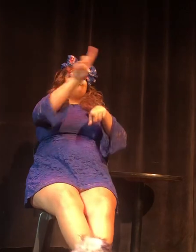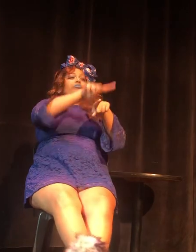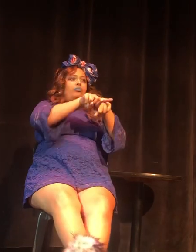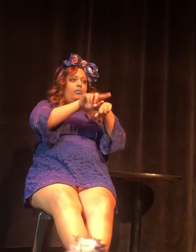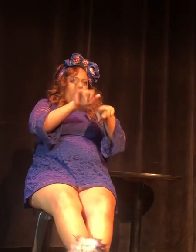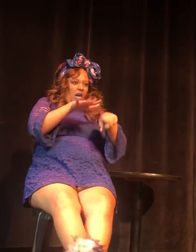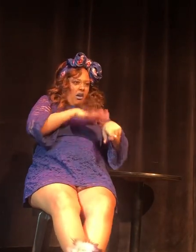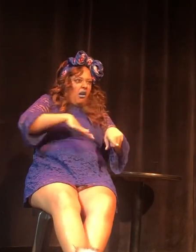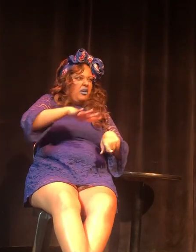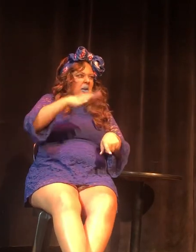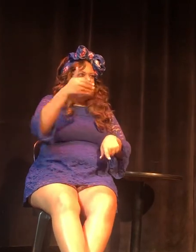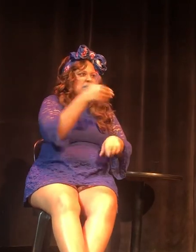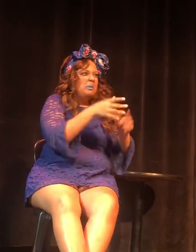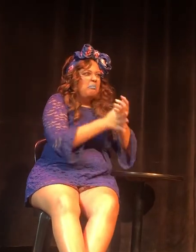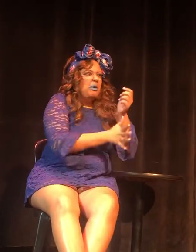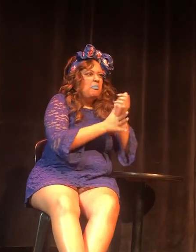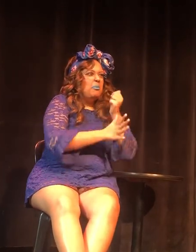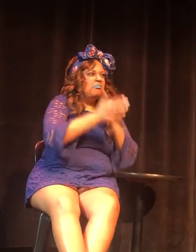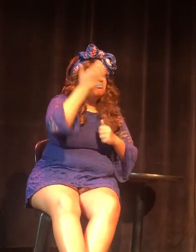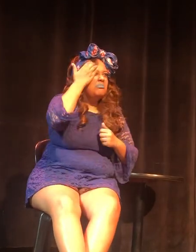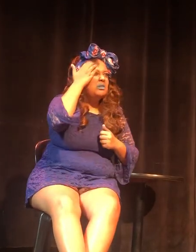Secretly one of my favorite facts.